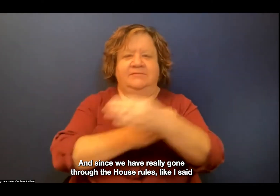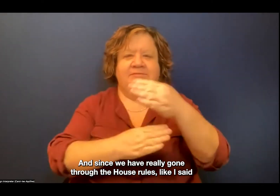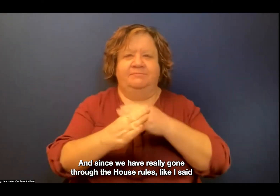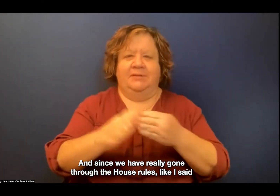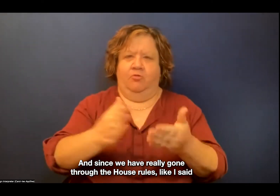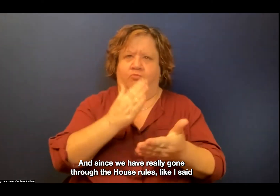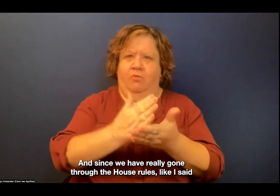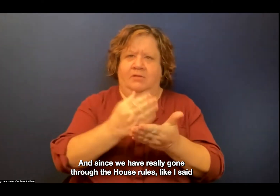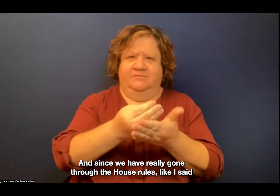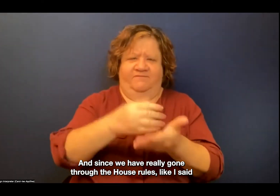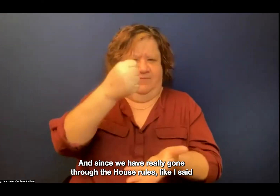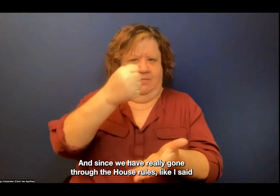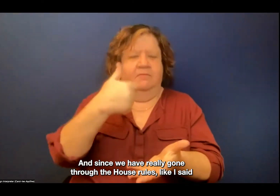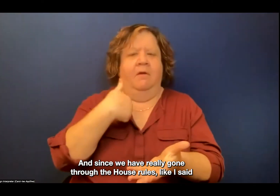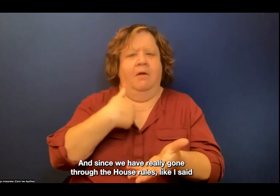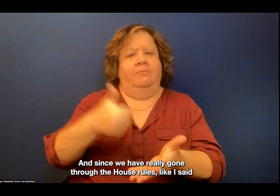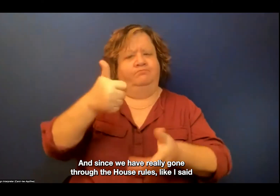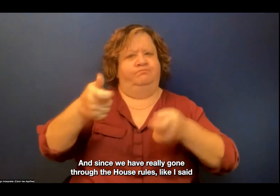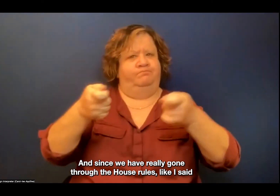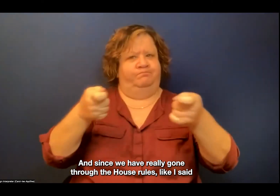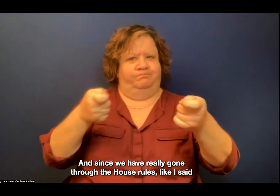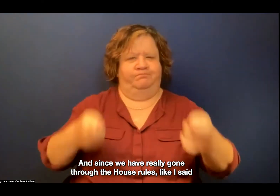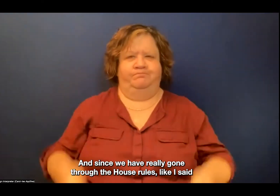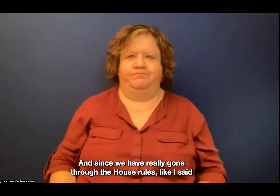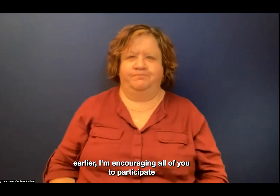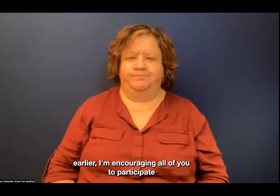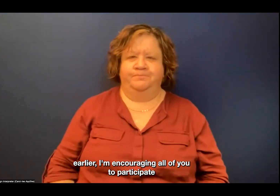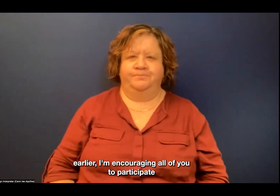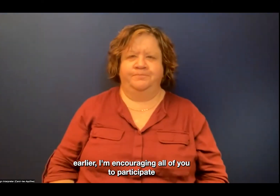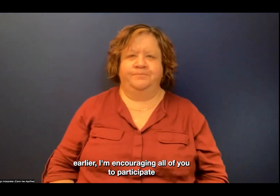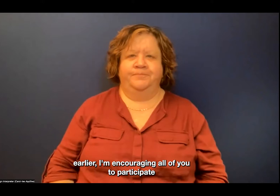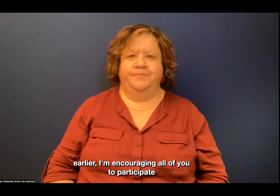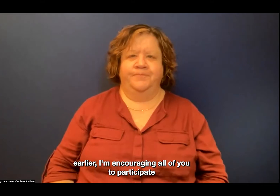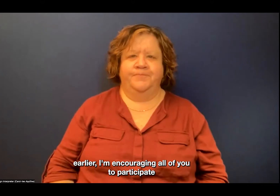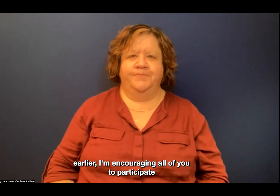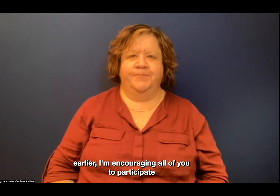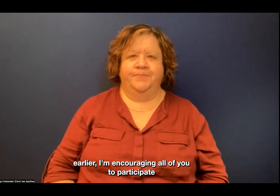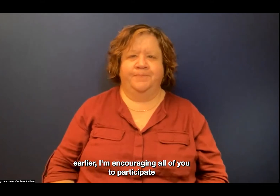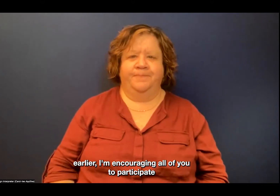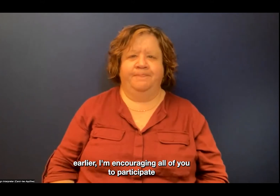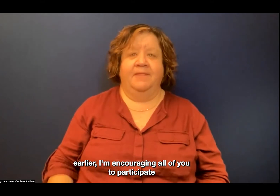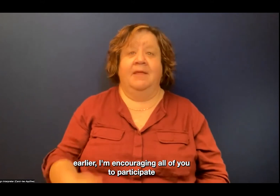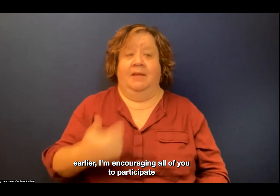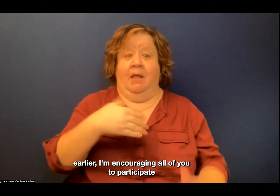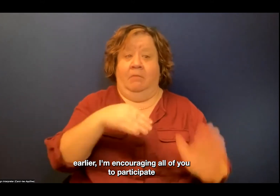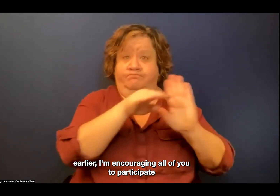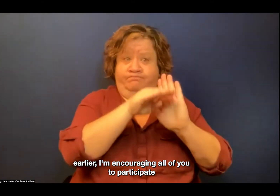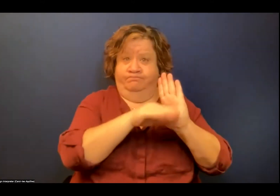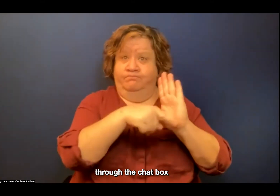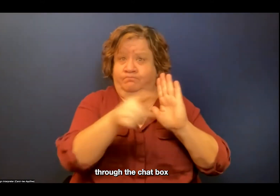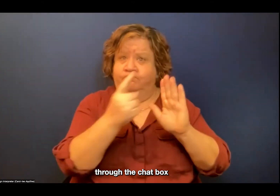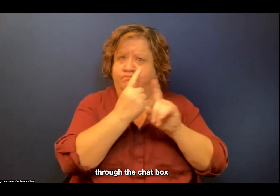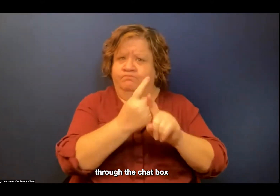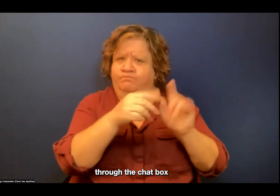today. And since we have already gone through the house rules, like I said earlier, I'm encouraging all of you